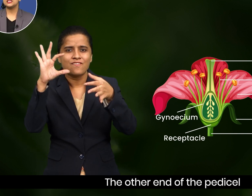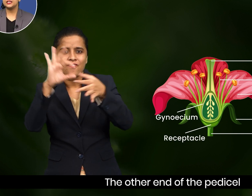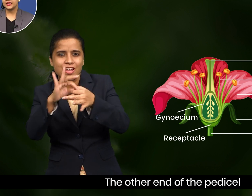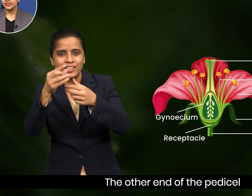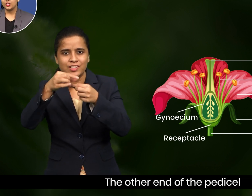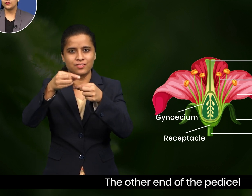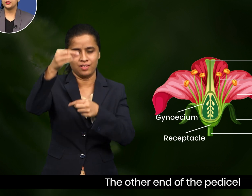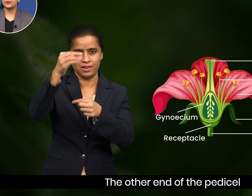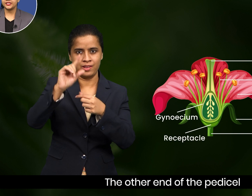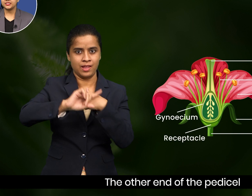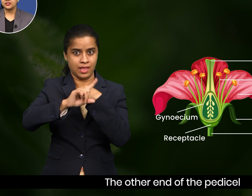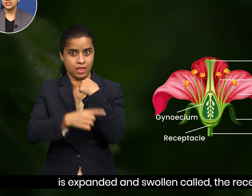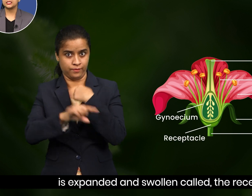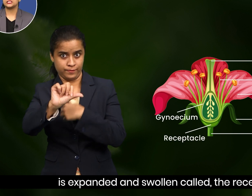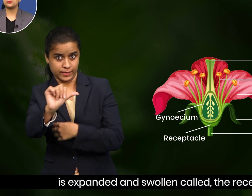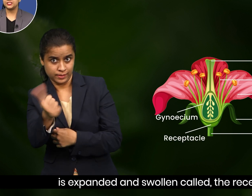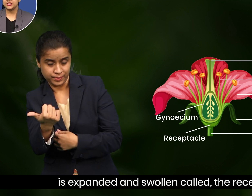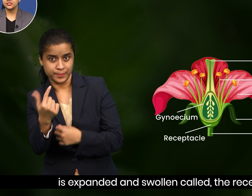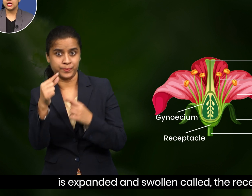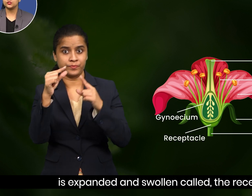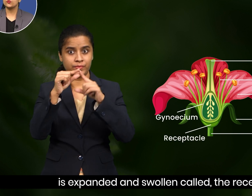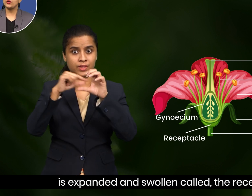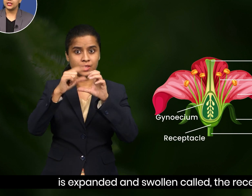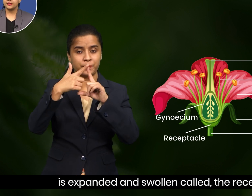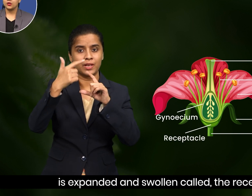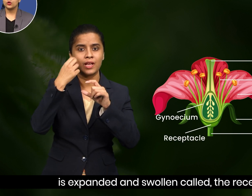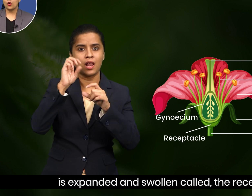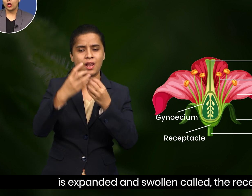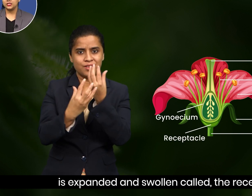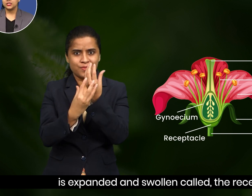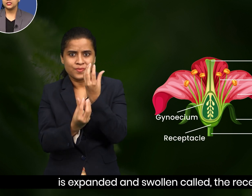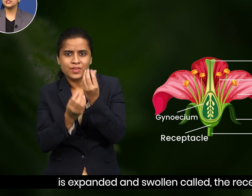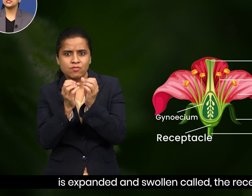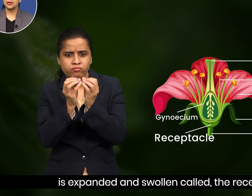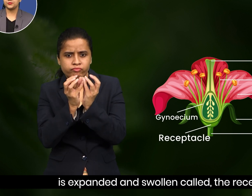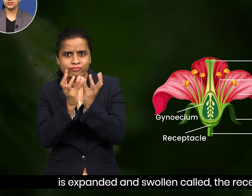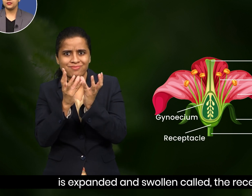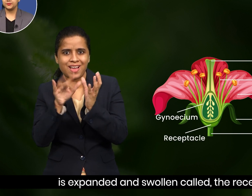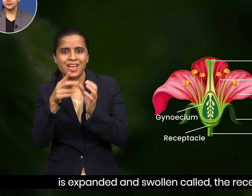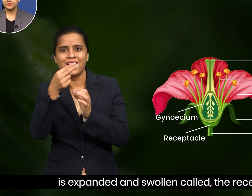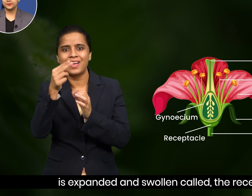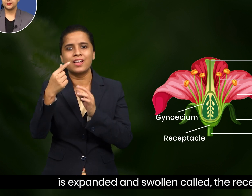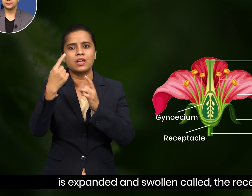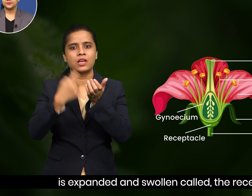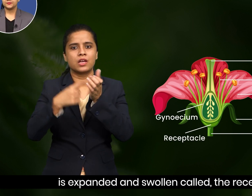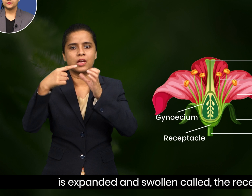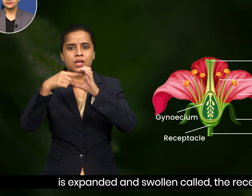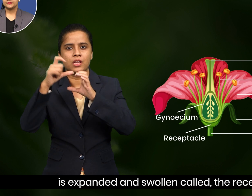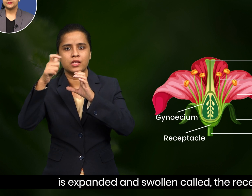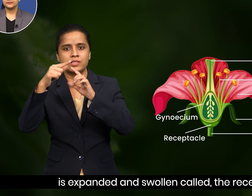The other end of the pedicel is expanded and swollen, called the receptacle.